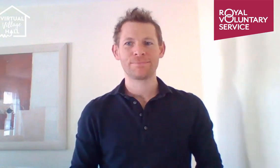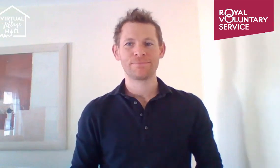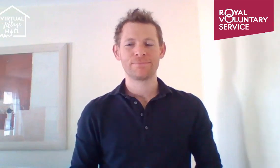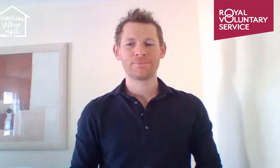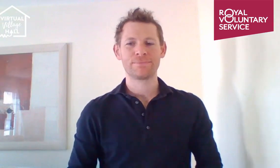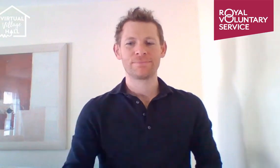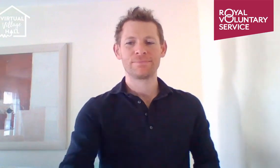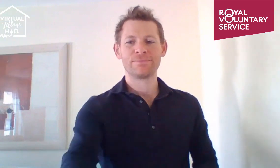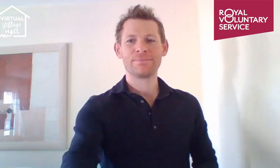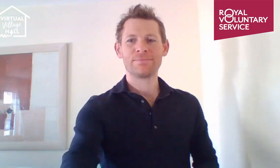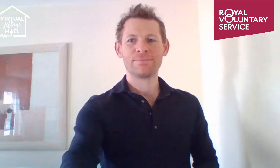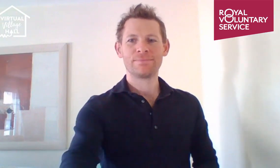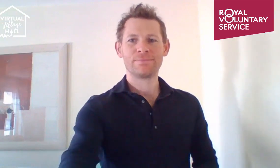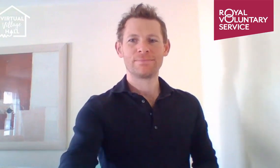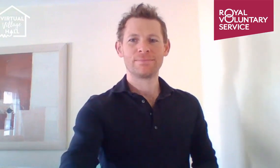Number 1